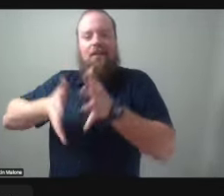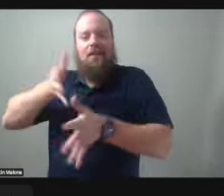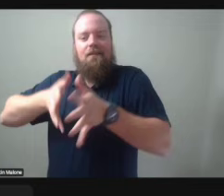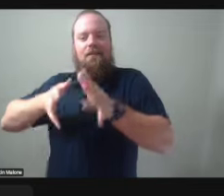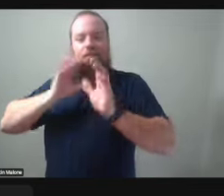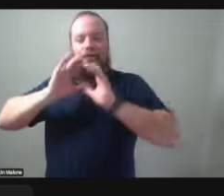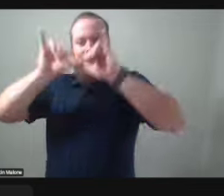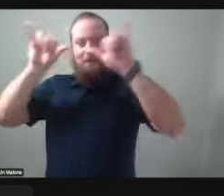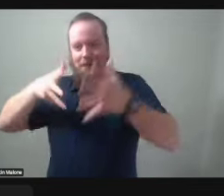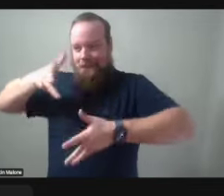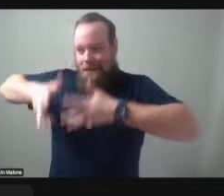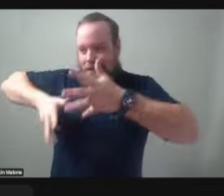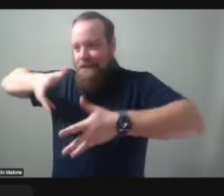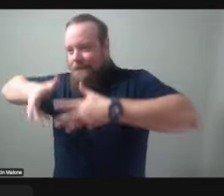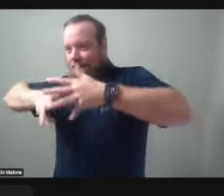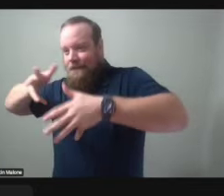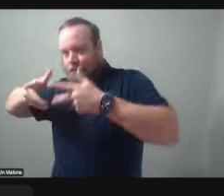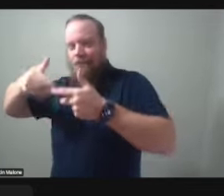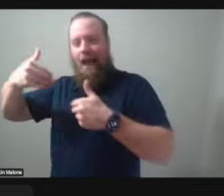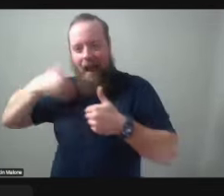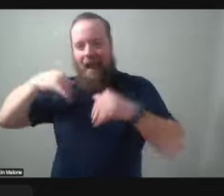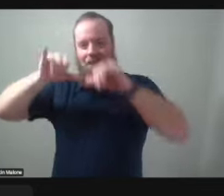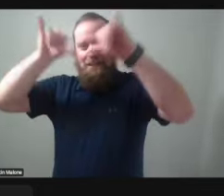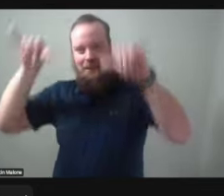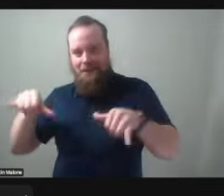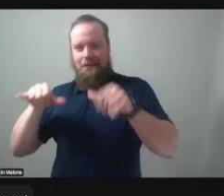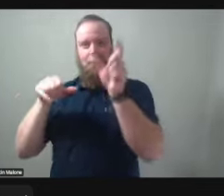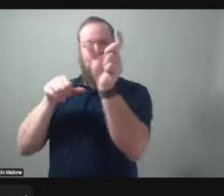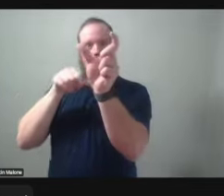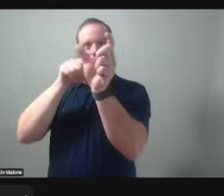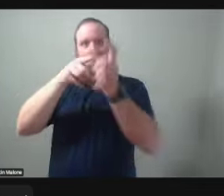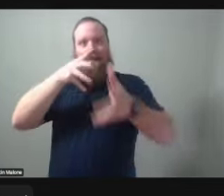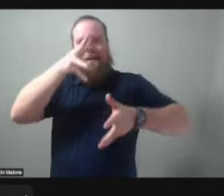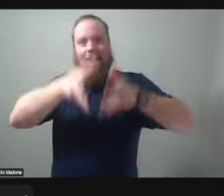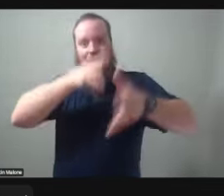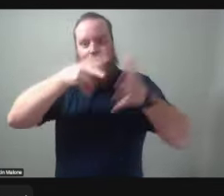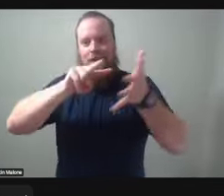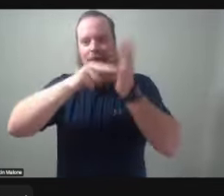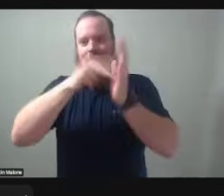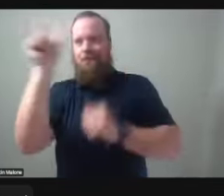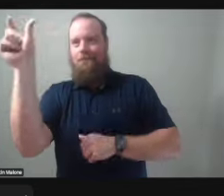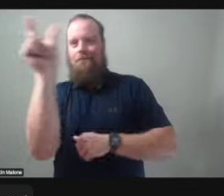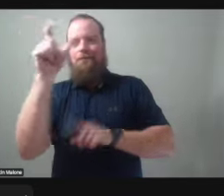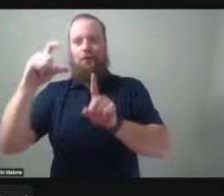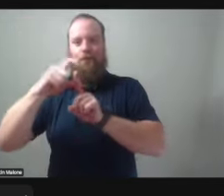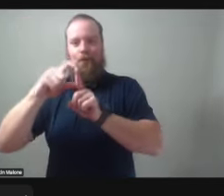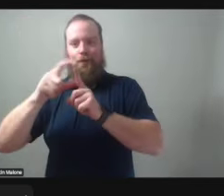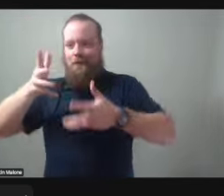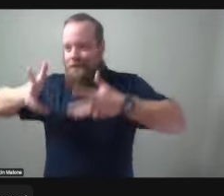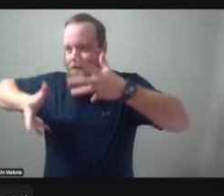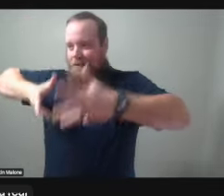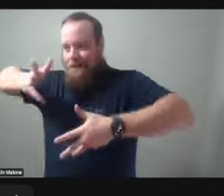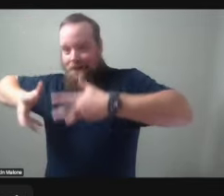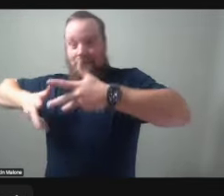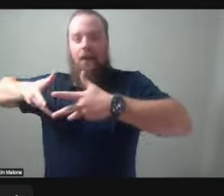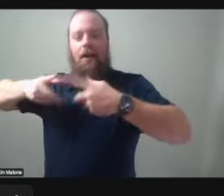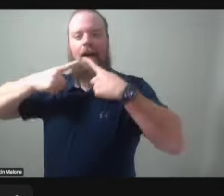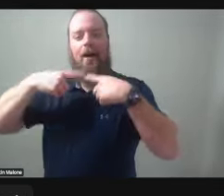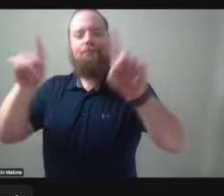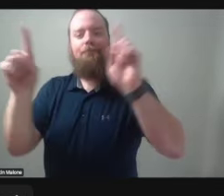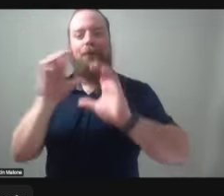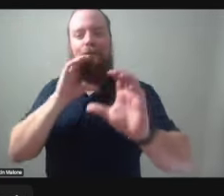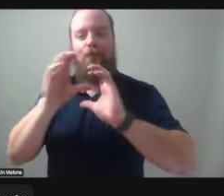not a language yet or a shared language. It just has gestures,